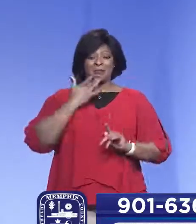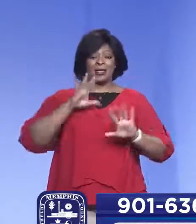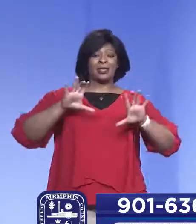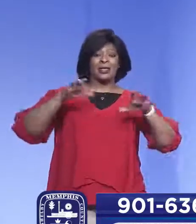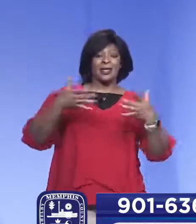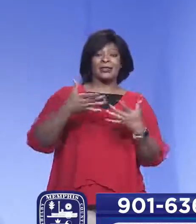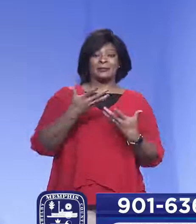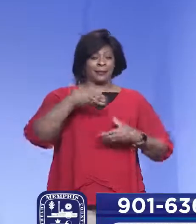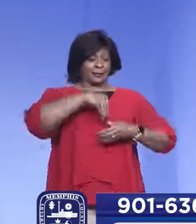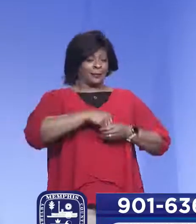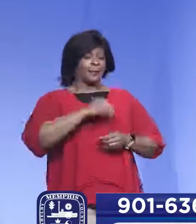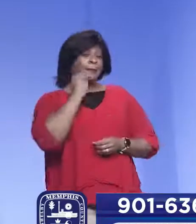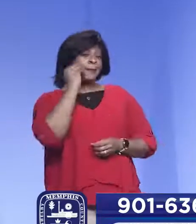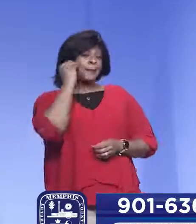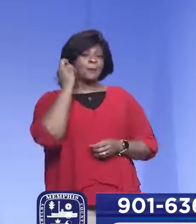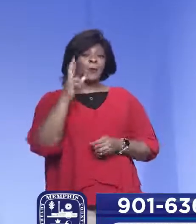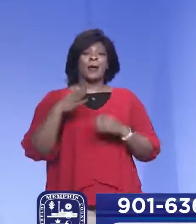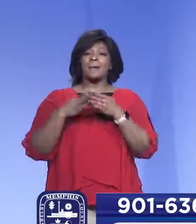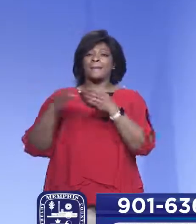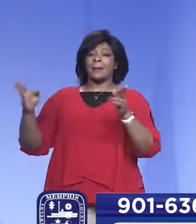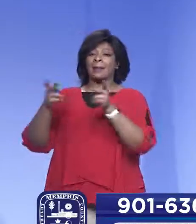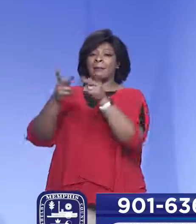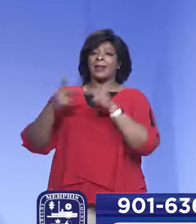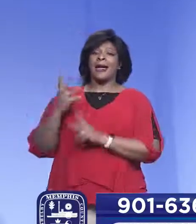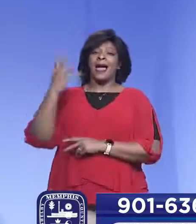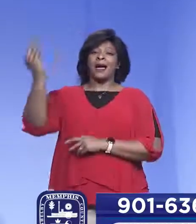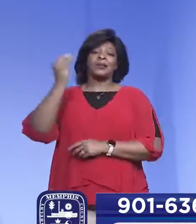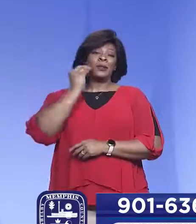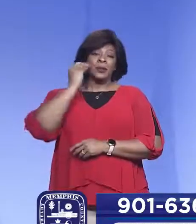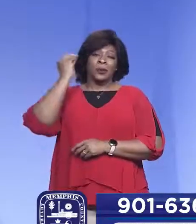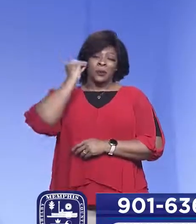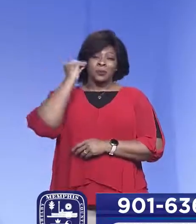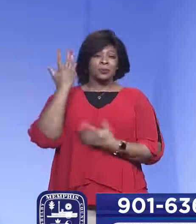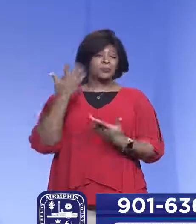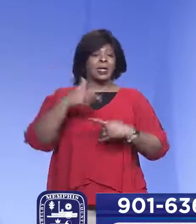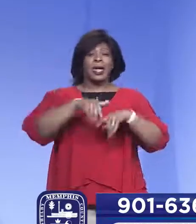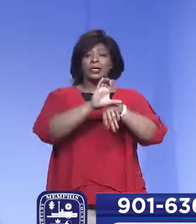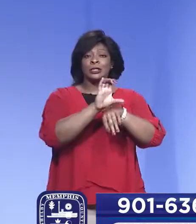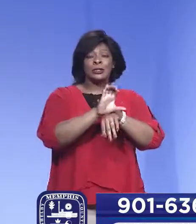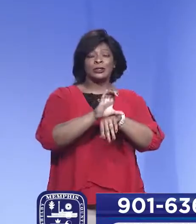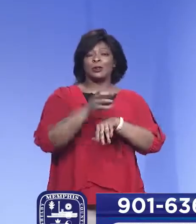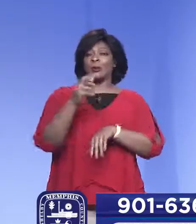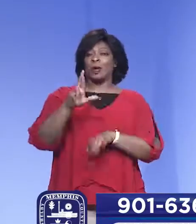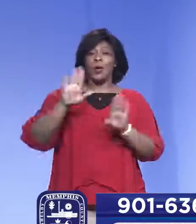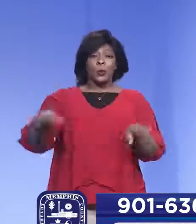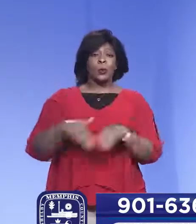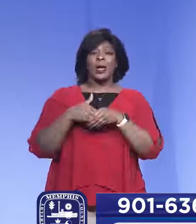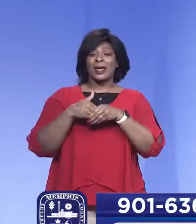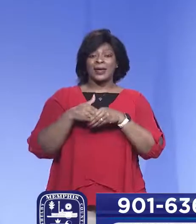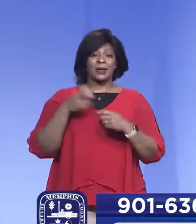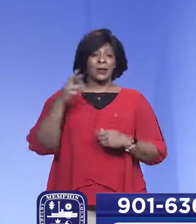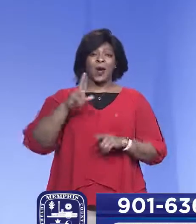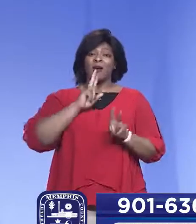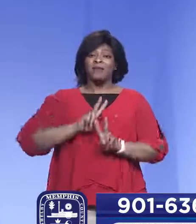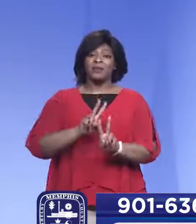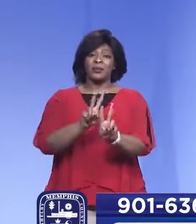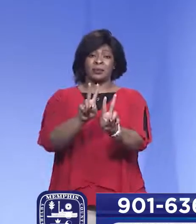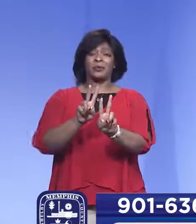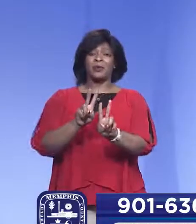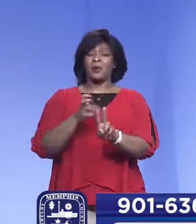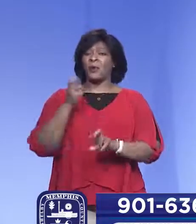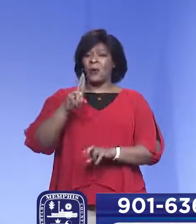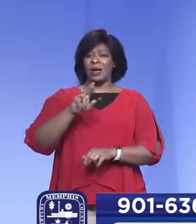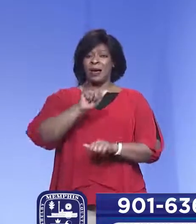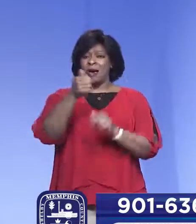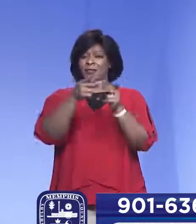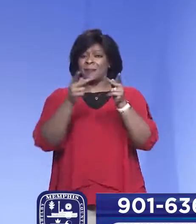whether it is in the home or at a public place outside the home, whether a church or a wedding or a funeral or